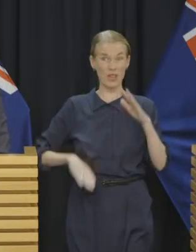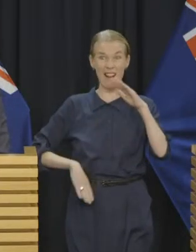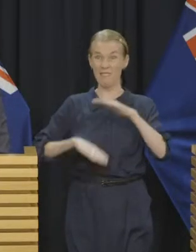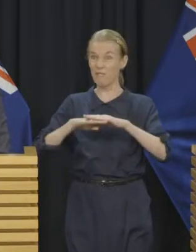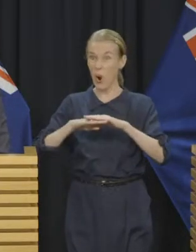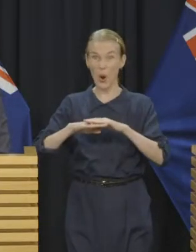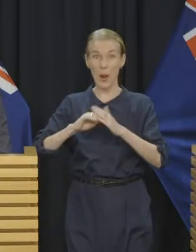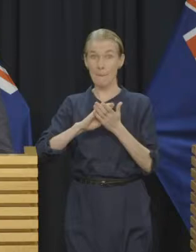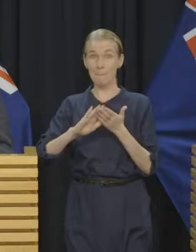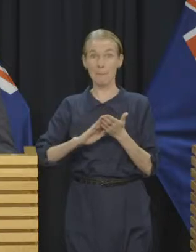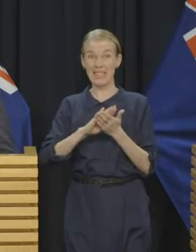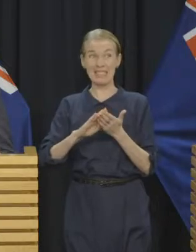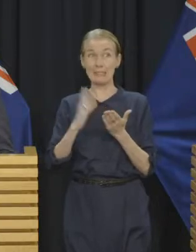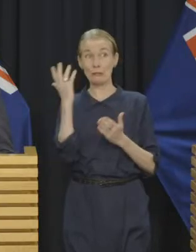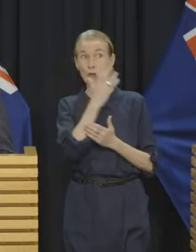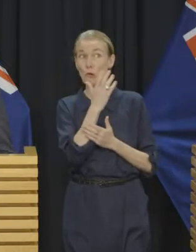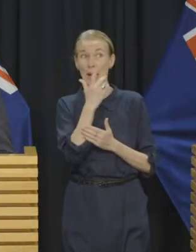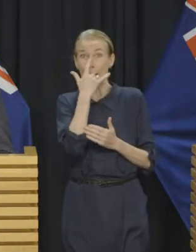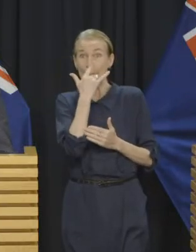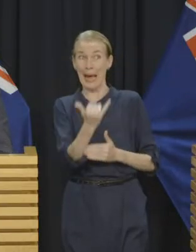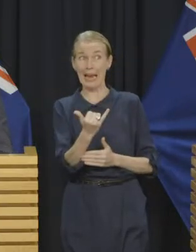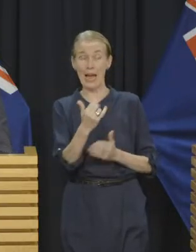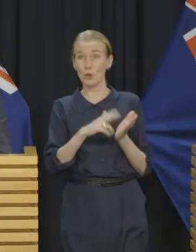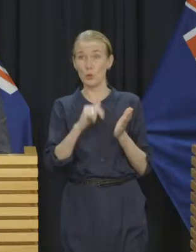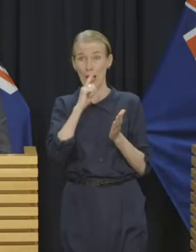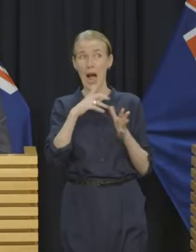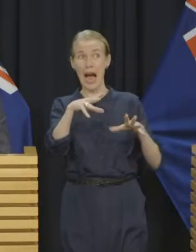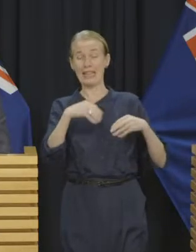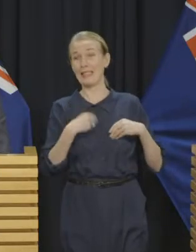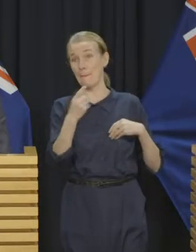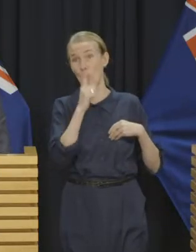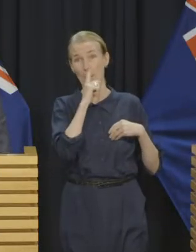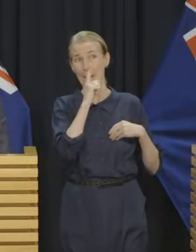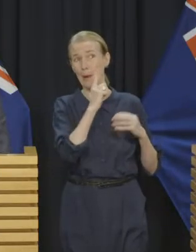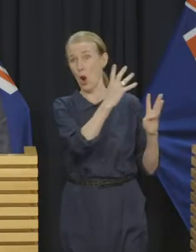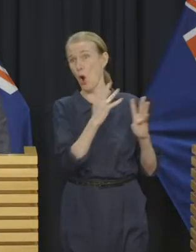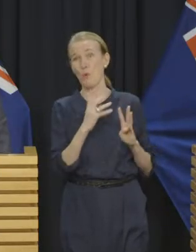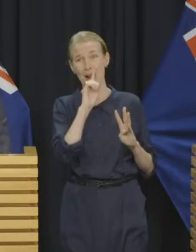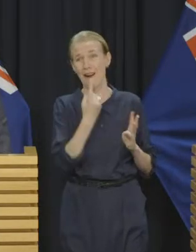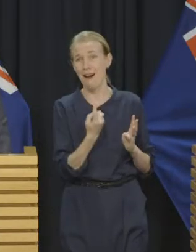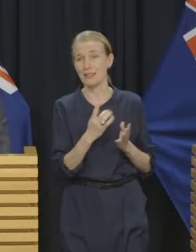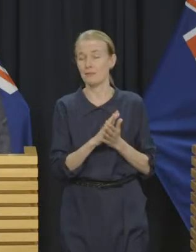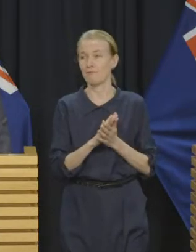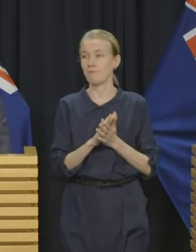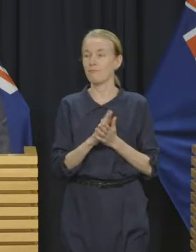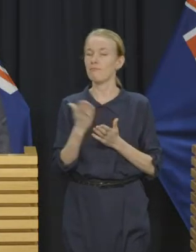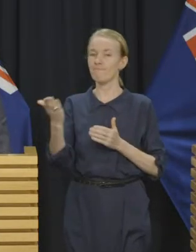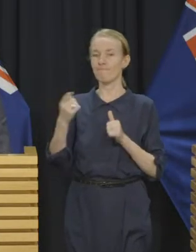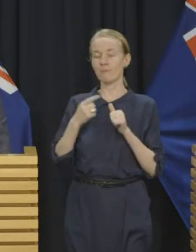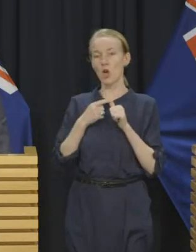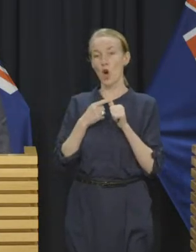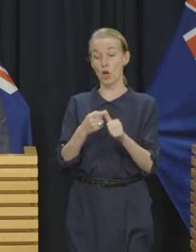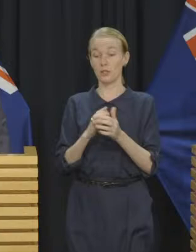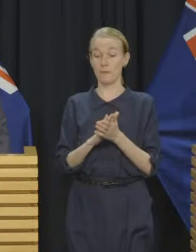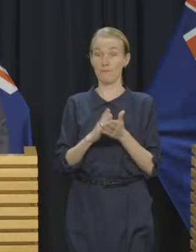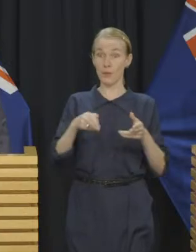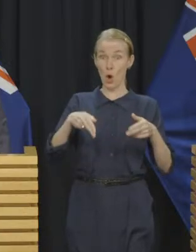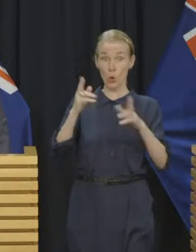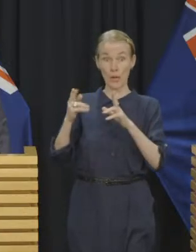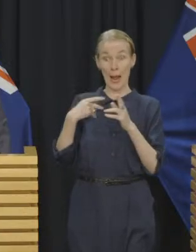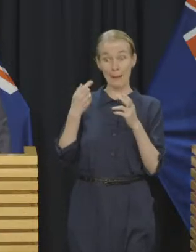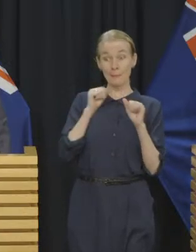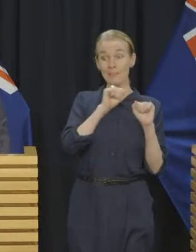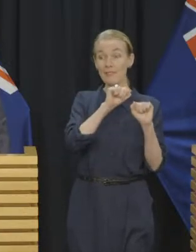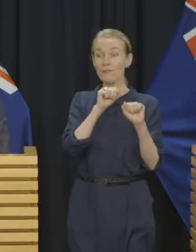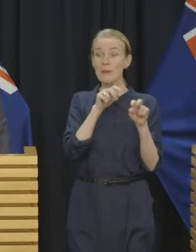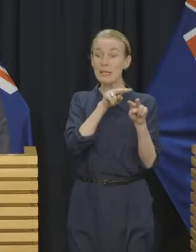I really was emphasised to me when I visited the facilities myself is this is not just a simple process of